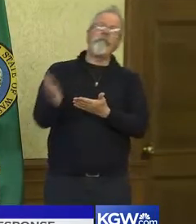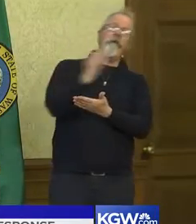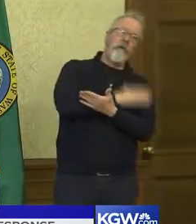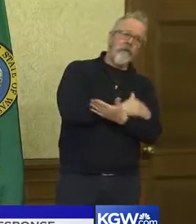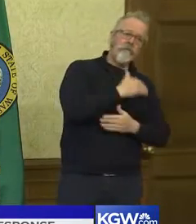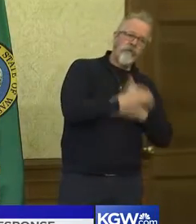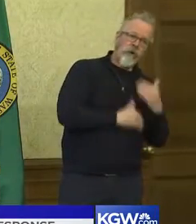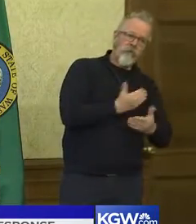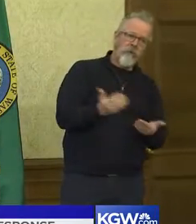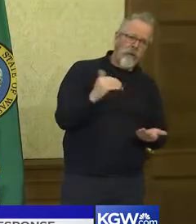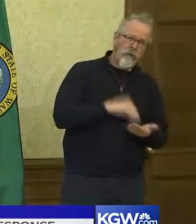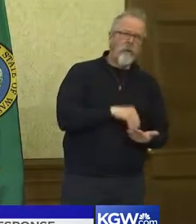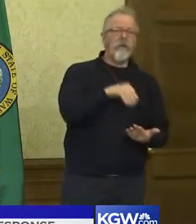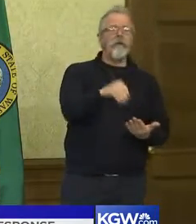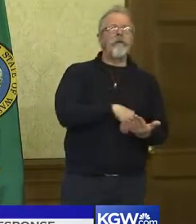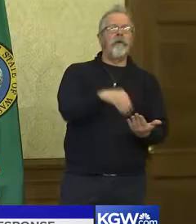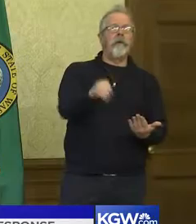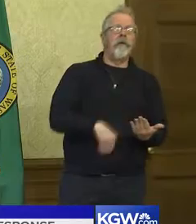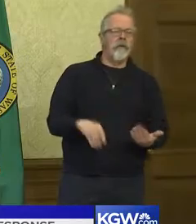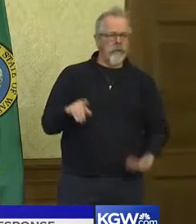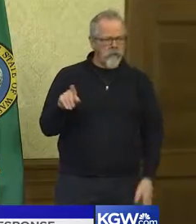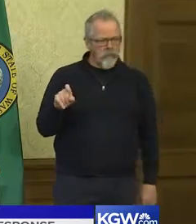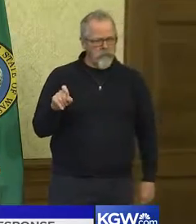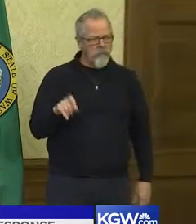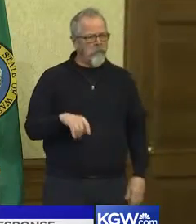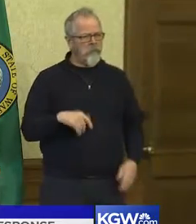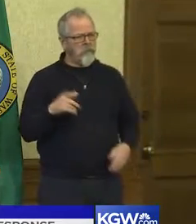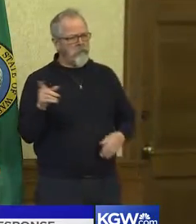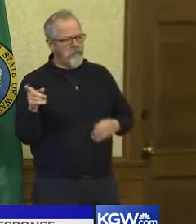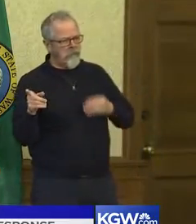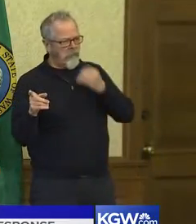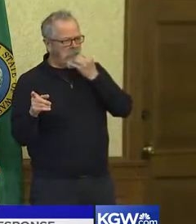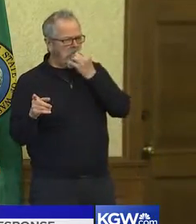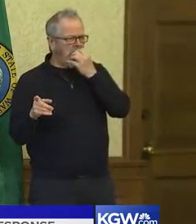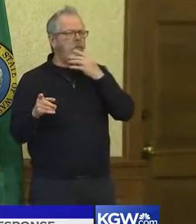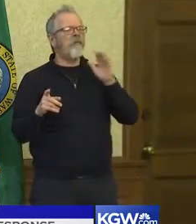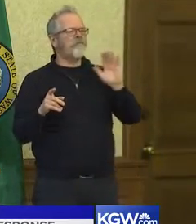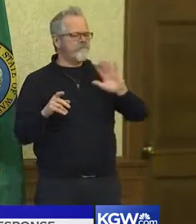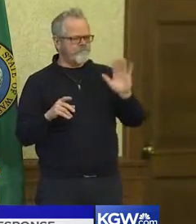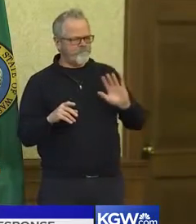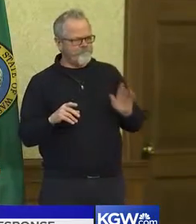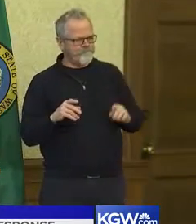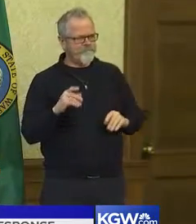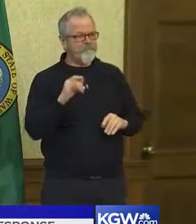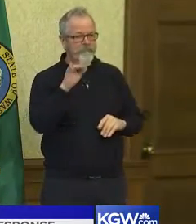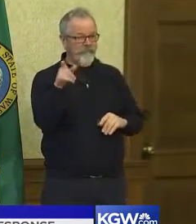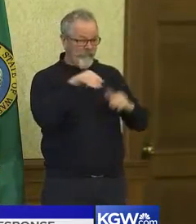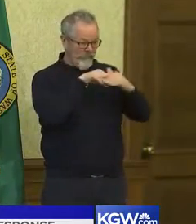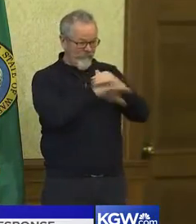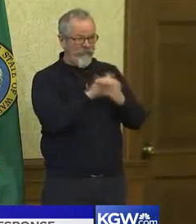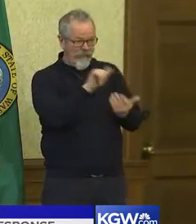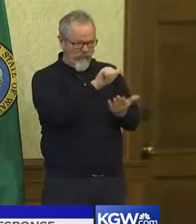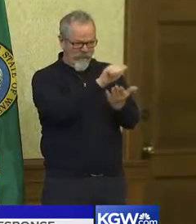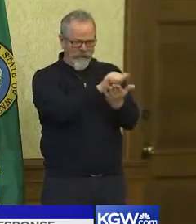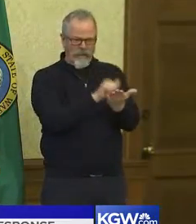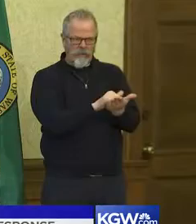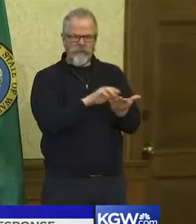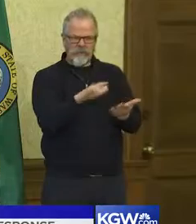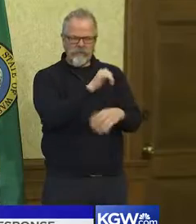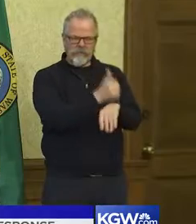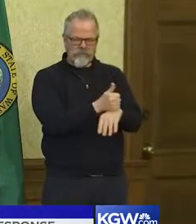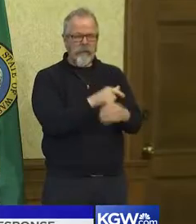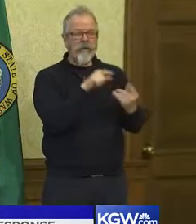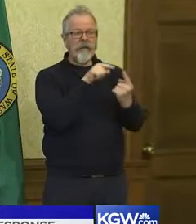accounts, if they've been deemed ineligible thus far, they will see a link that will allow them to go straight into that new expanded